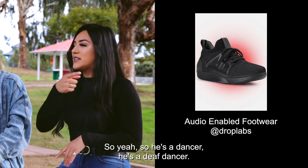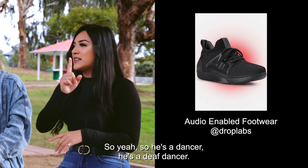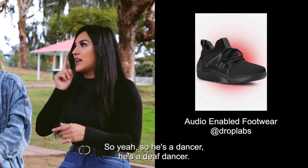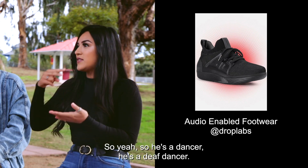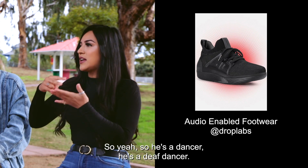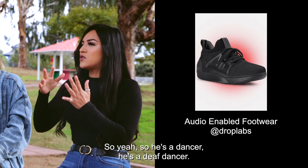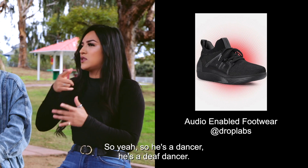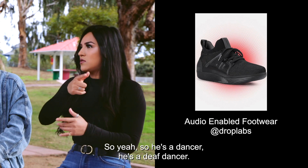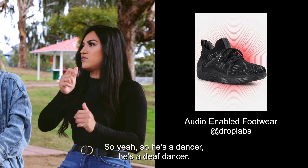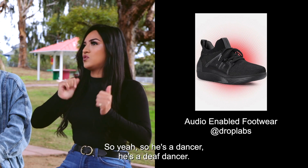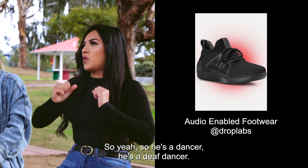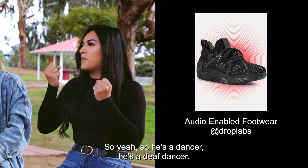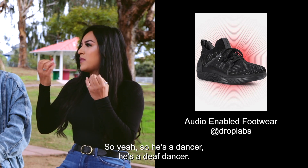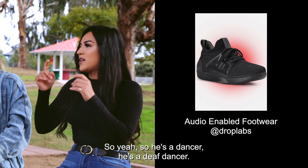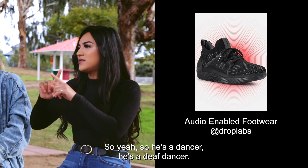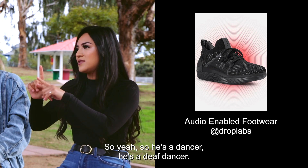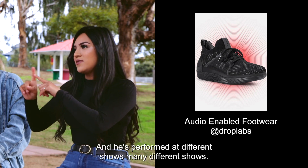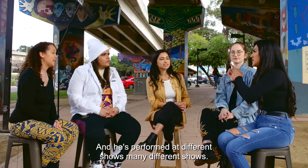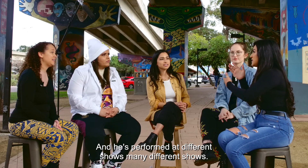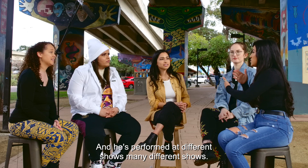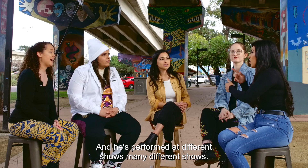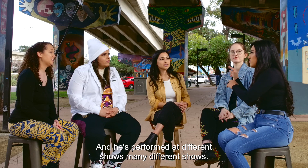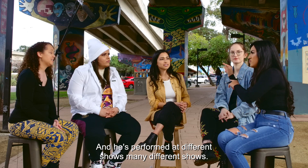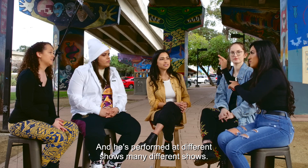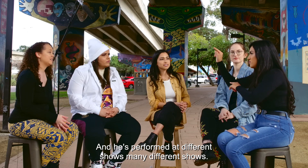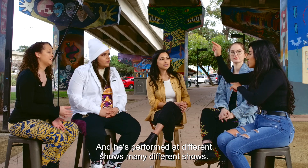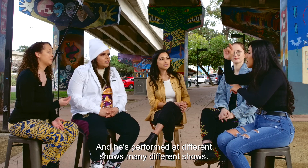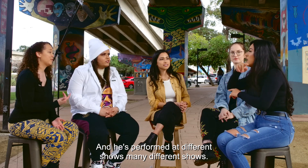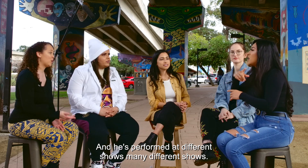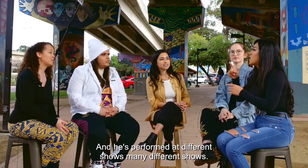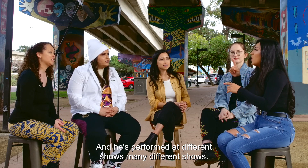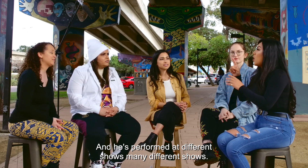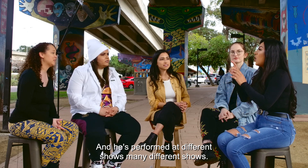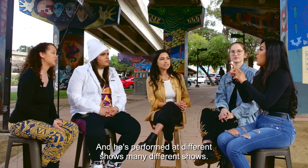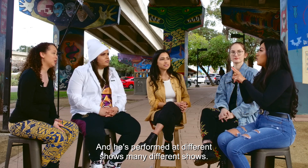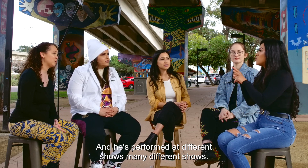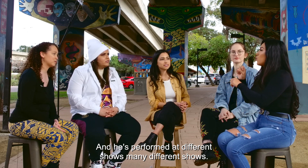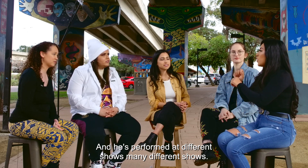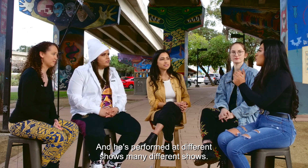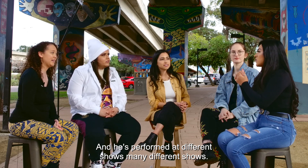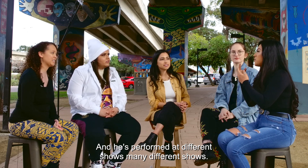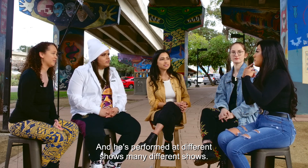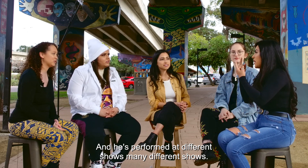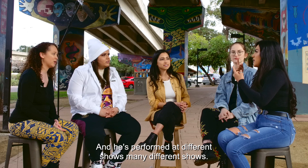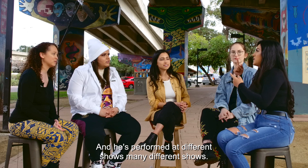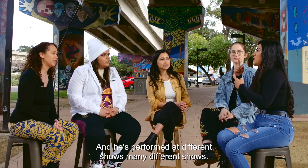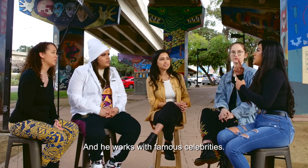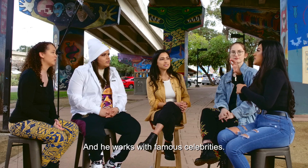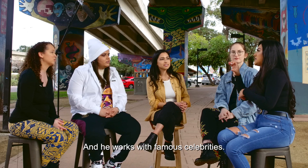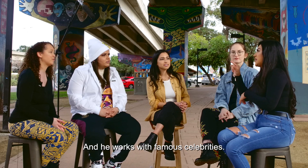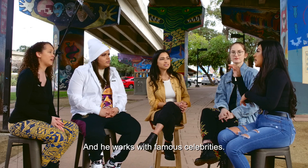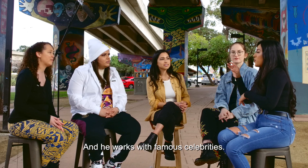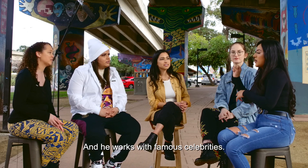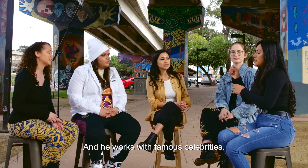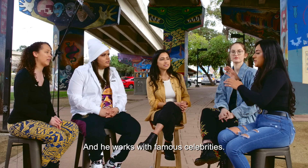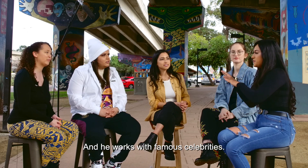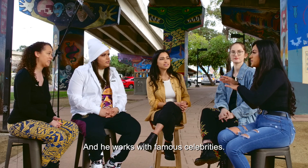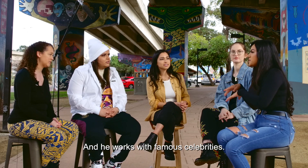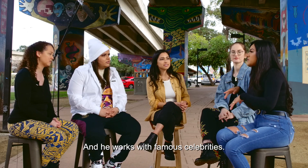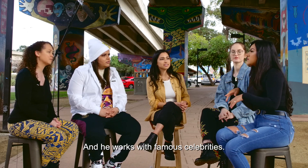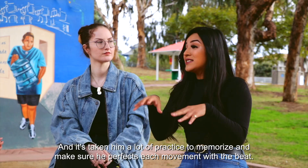So he's a dancer, he's a deaf dancer, and he's performed in different shows, many different shows, and he works with